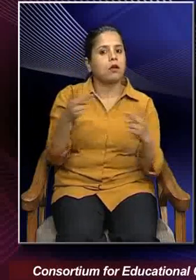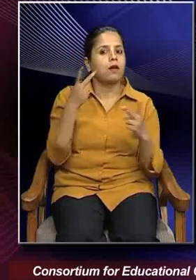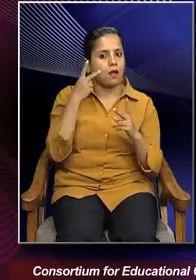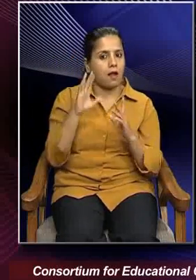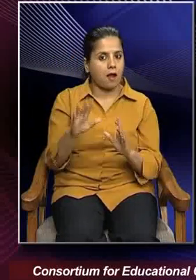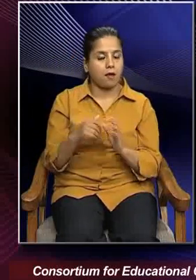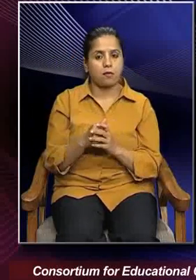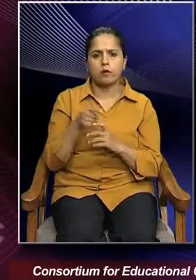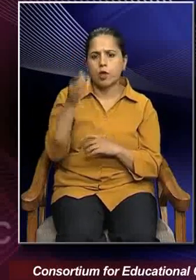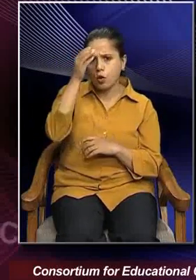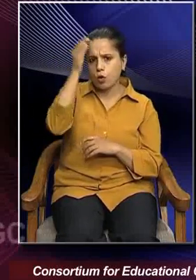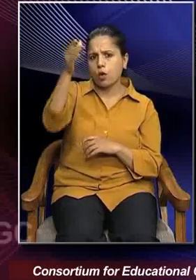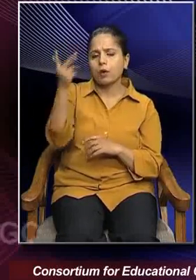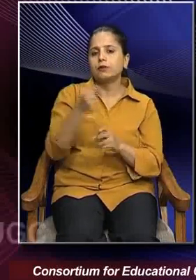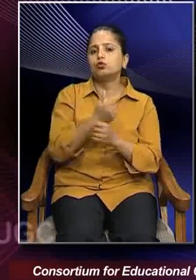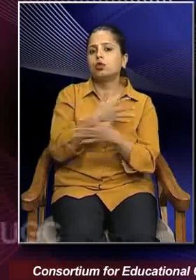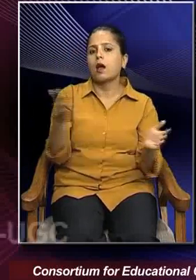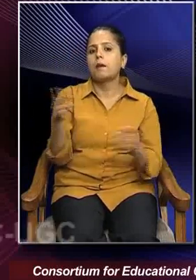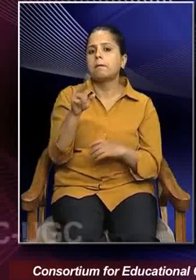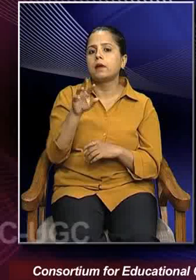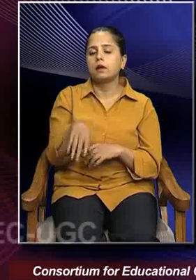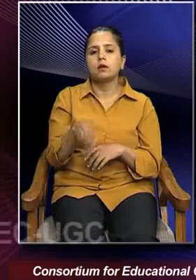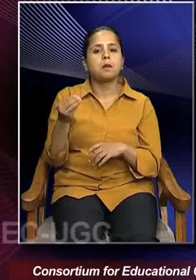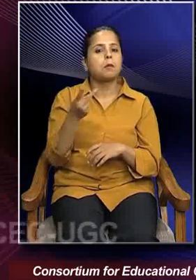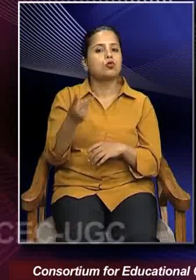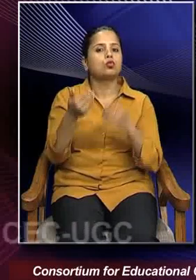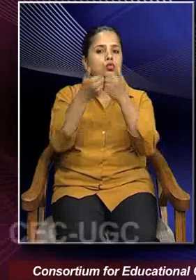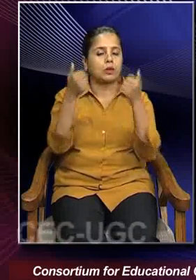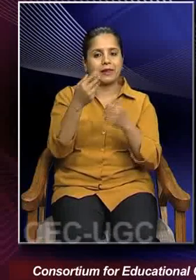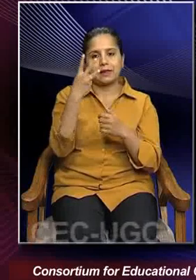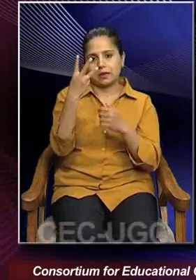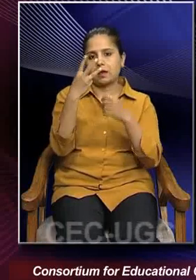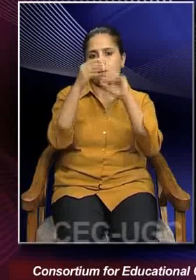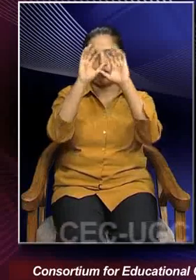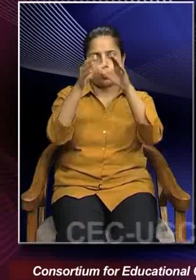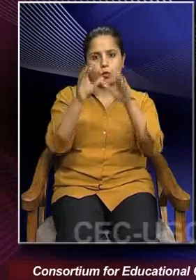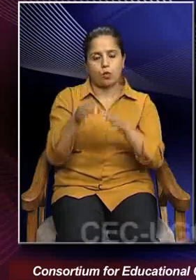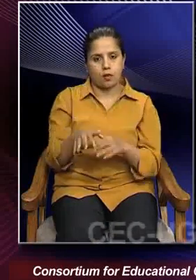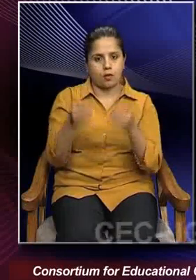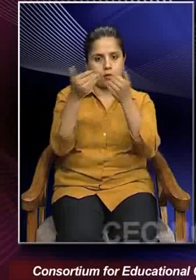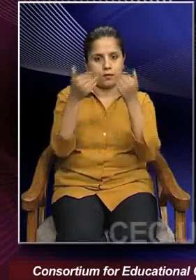So, the concept of generality is divided into 3 categories: